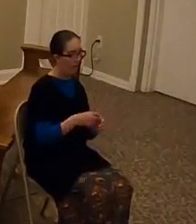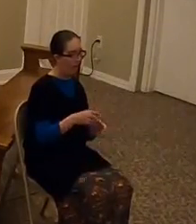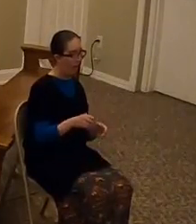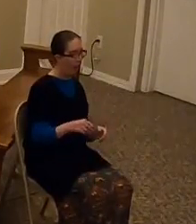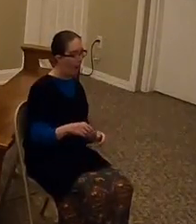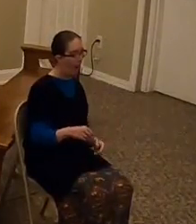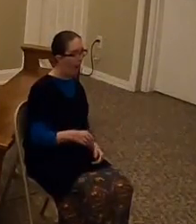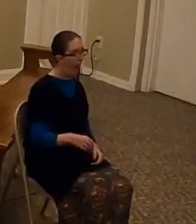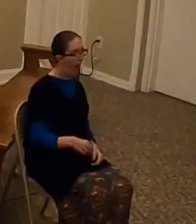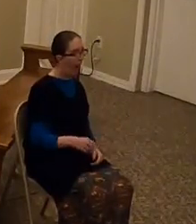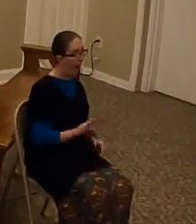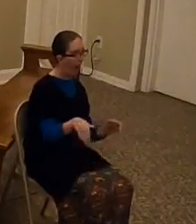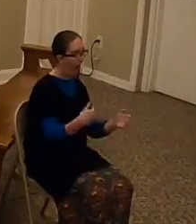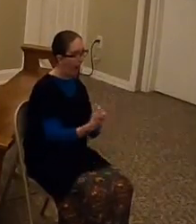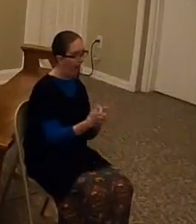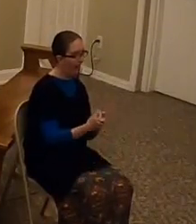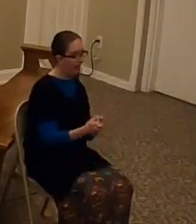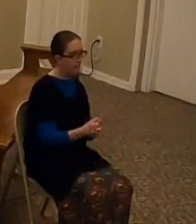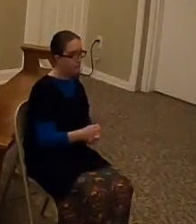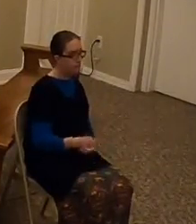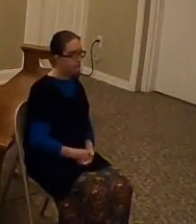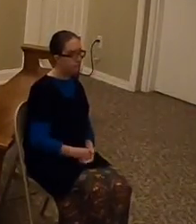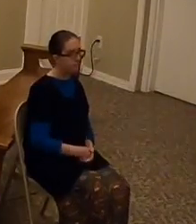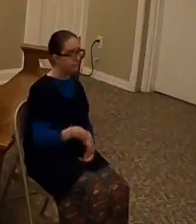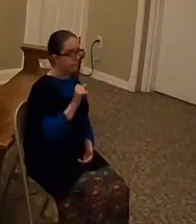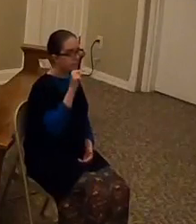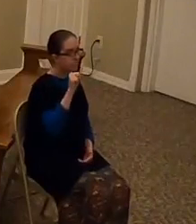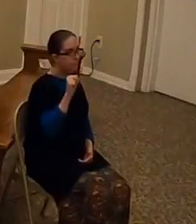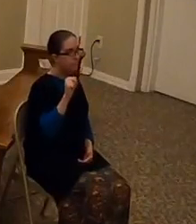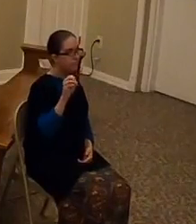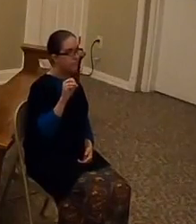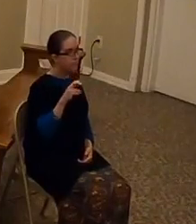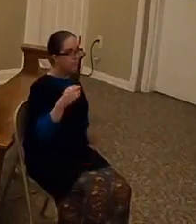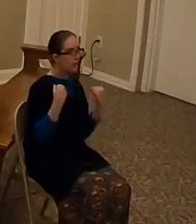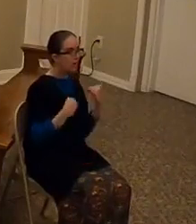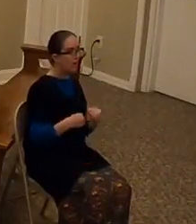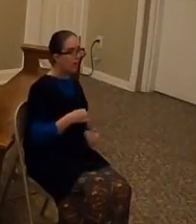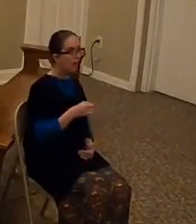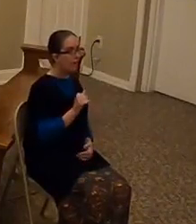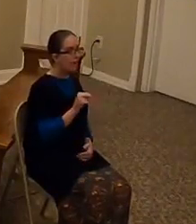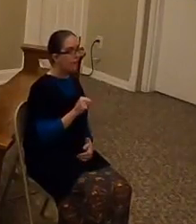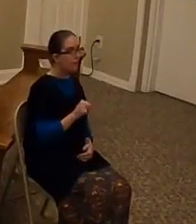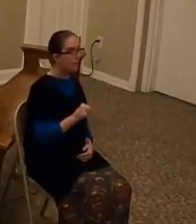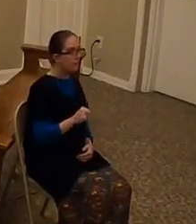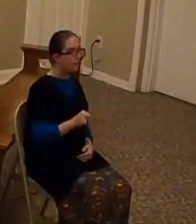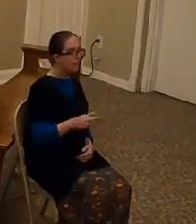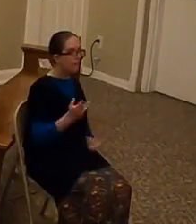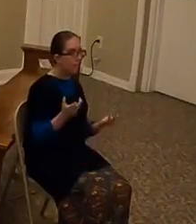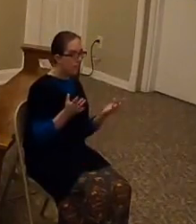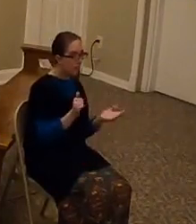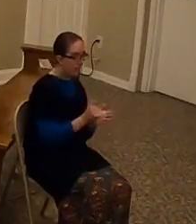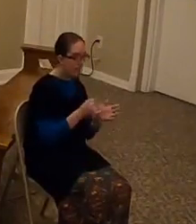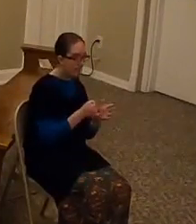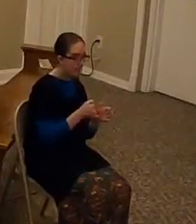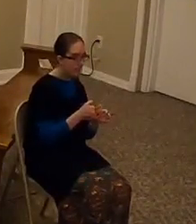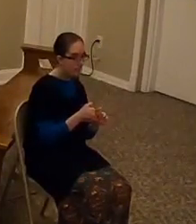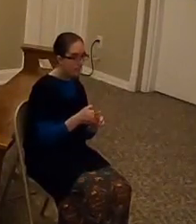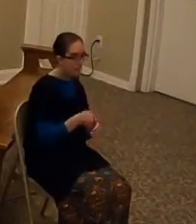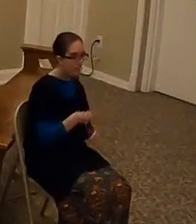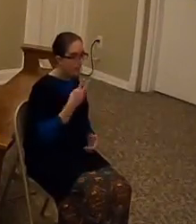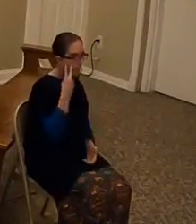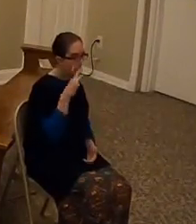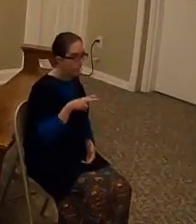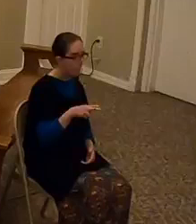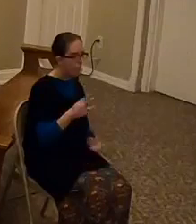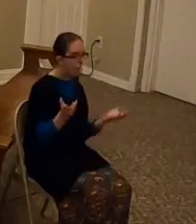sound, wholesome, unimpaired, innocent, having integrity. Anybody know what integrity is? And look at